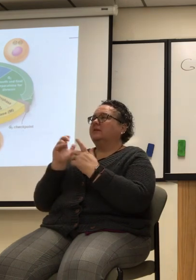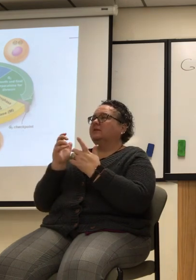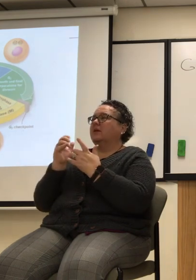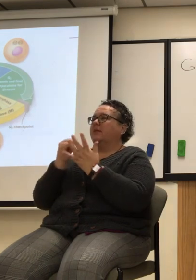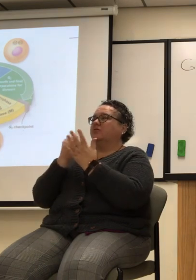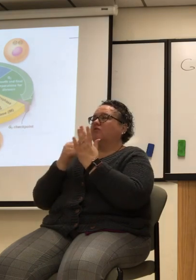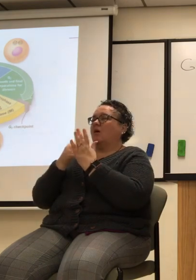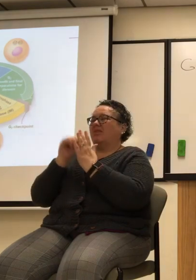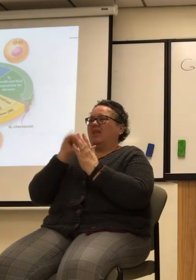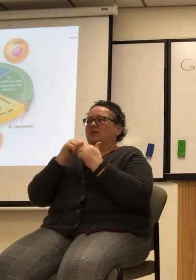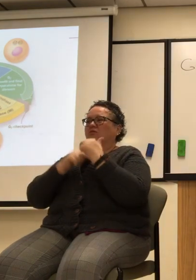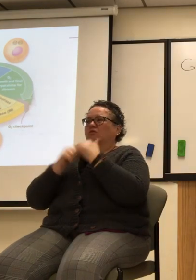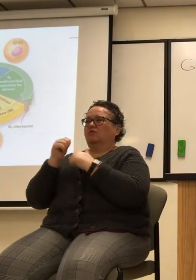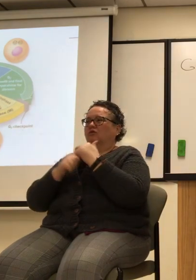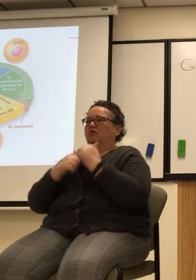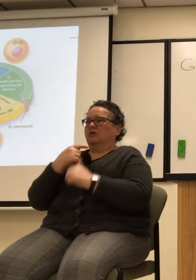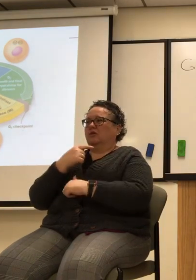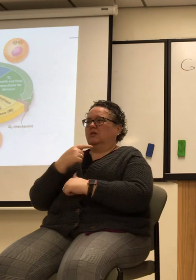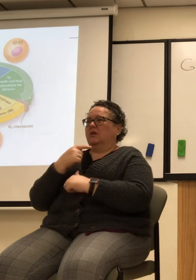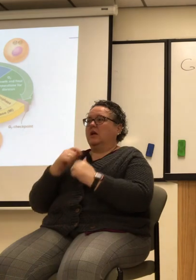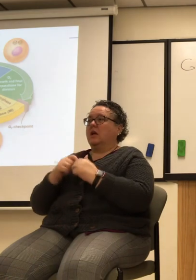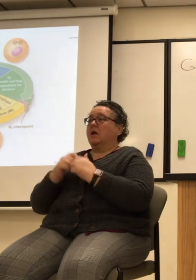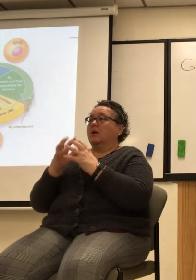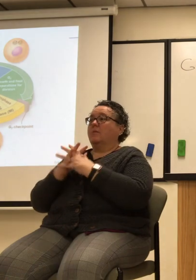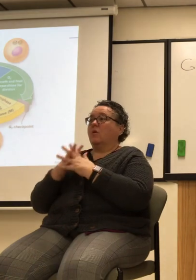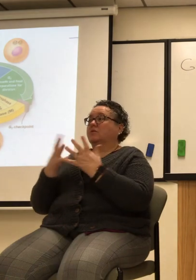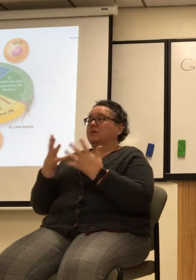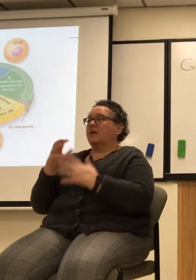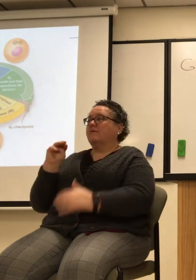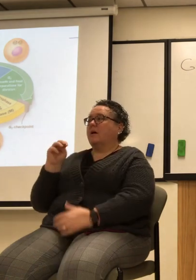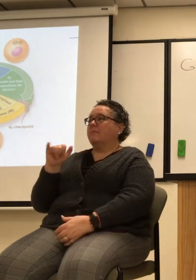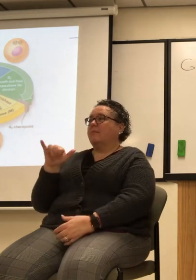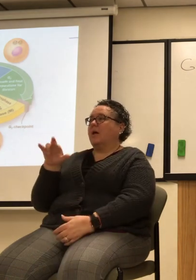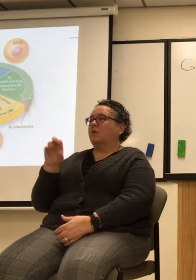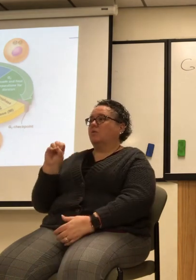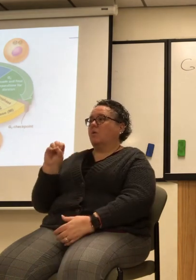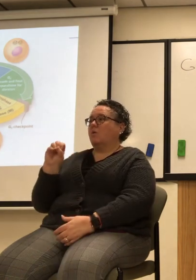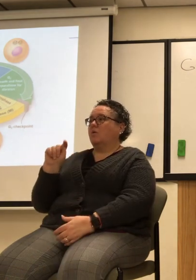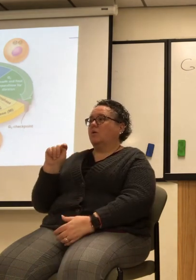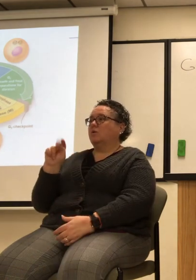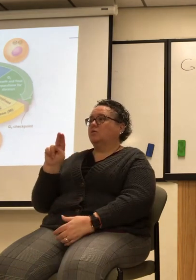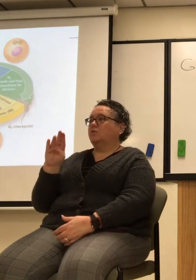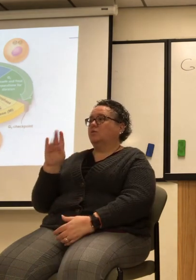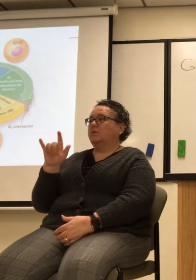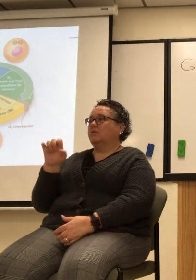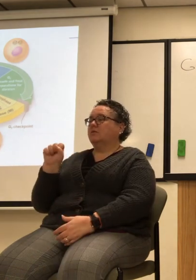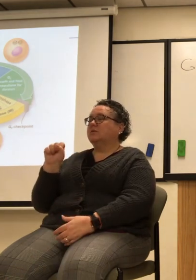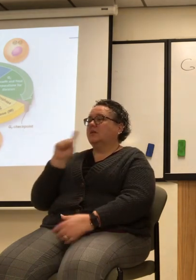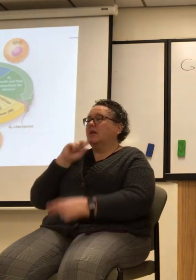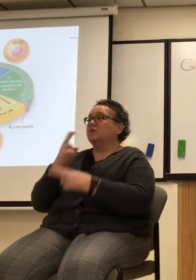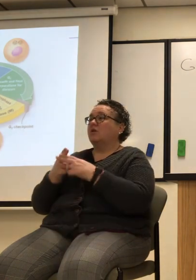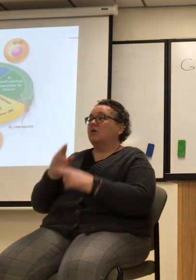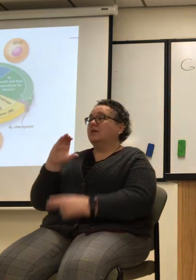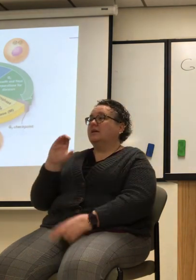that little structure. It's composed of microtubules and it's called a centriole.